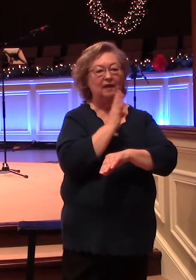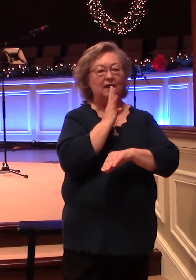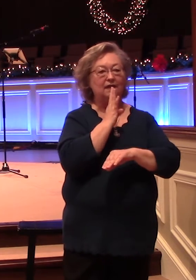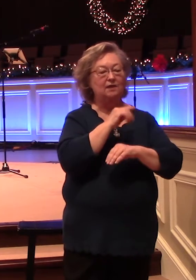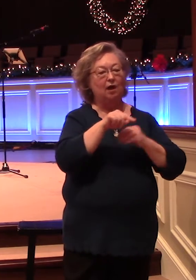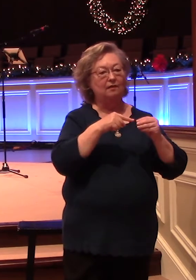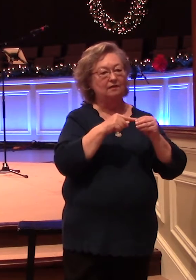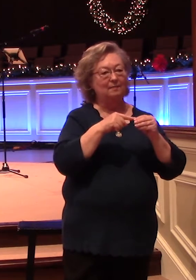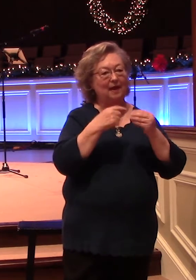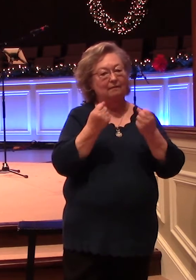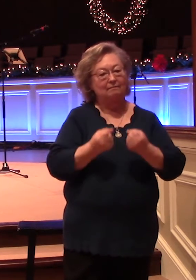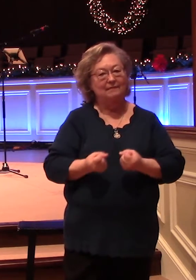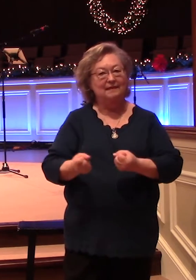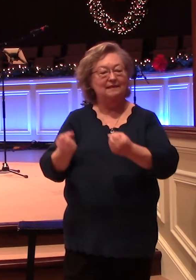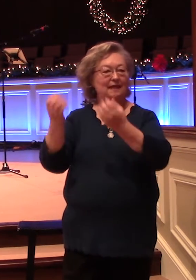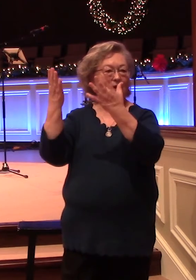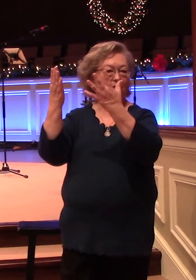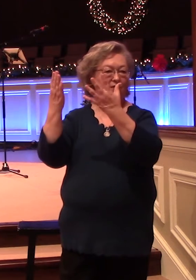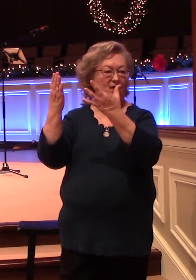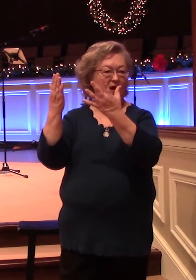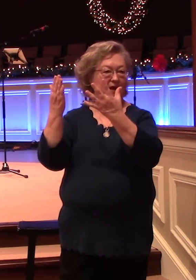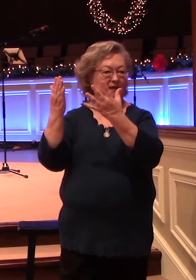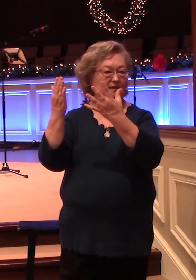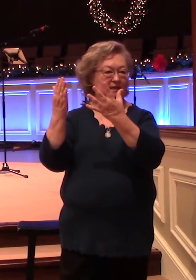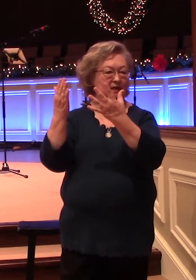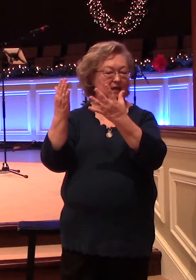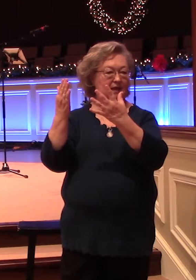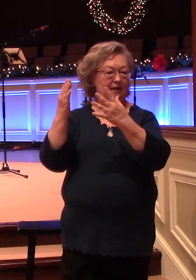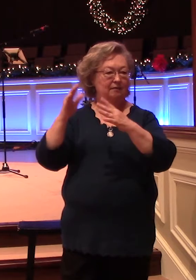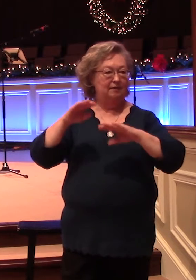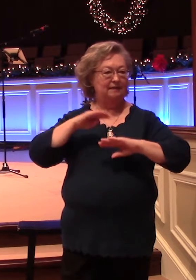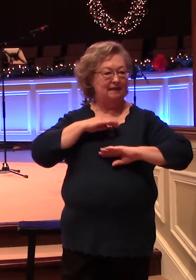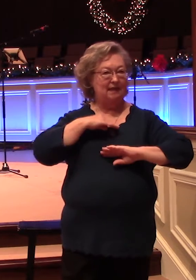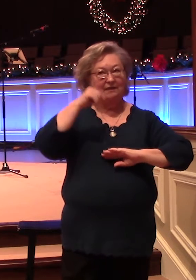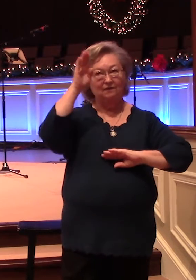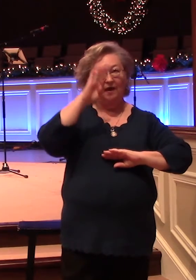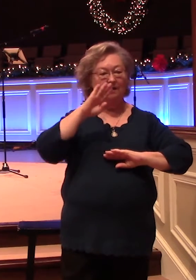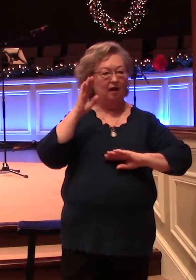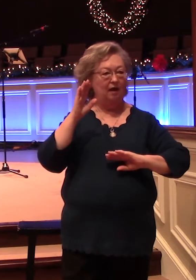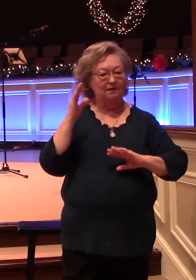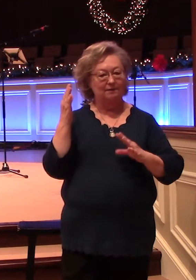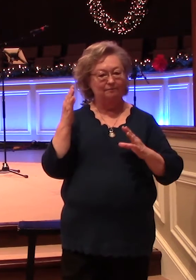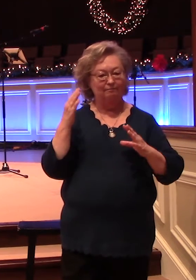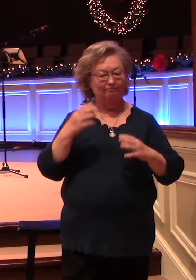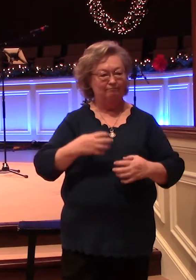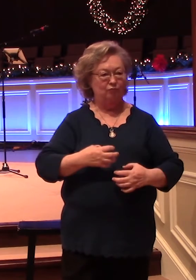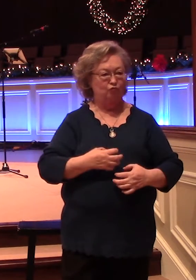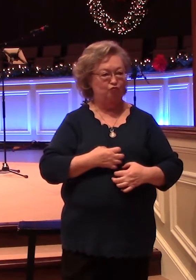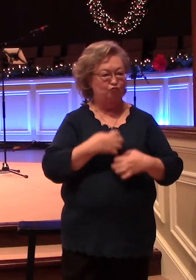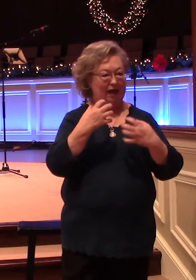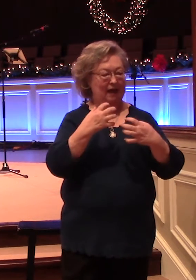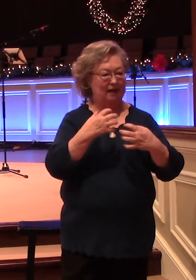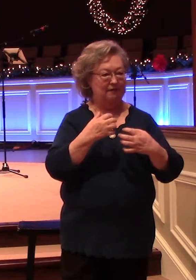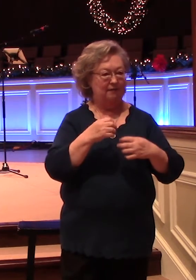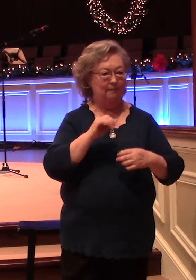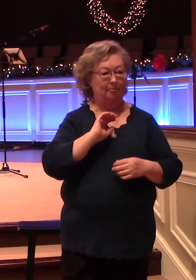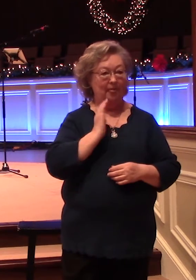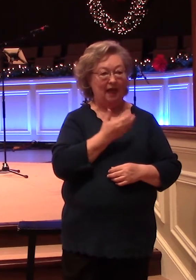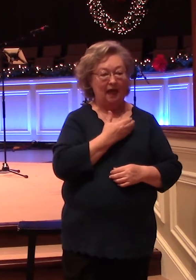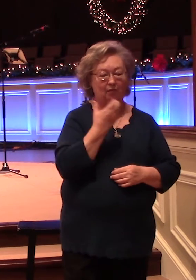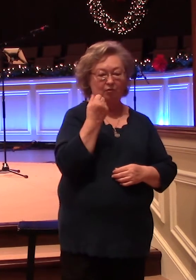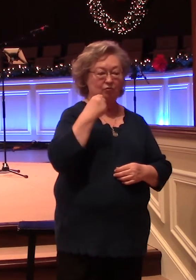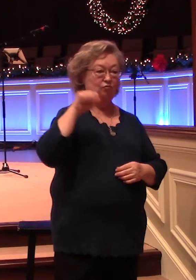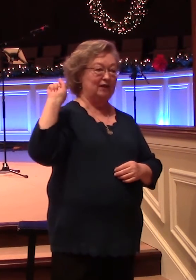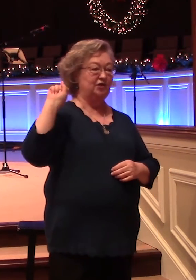to avert the rightful wrath of God. By our rebellion and our rejection of God's love, our hatred of